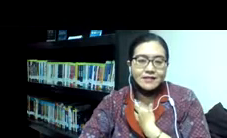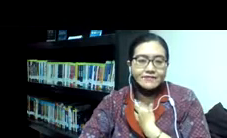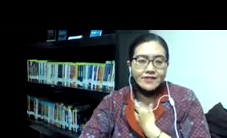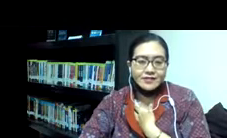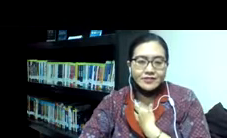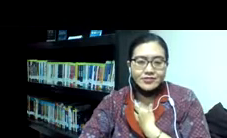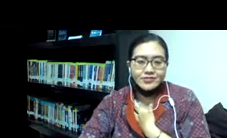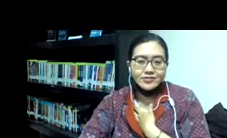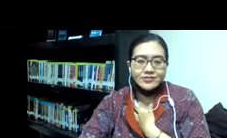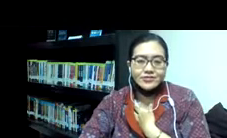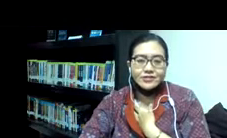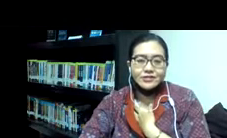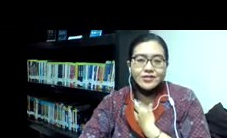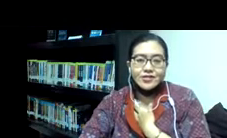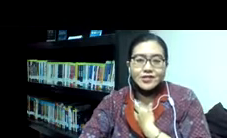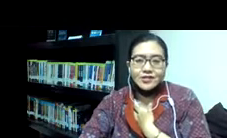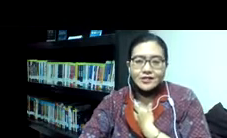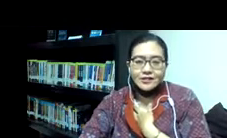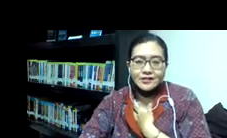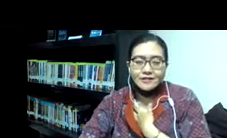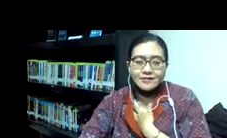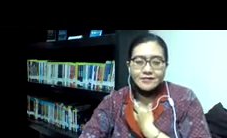among Bengkala villagers.